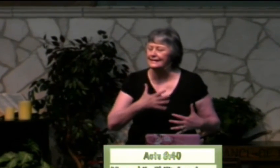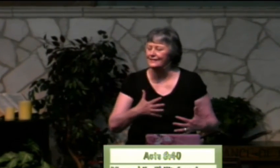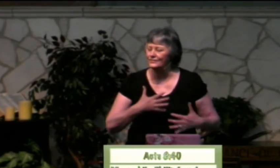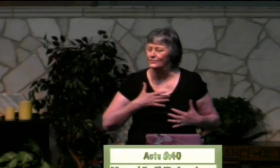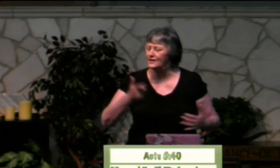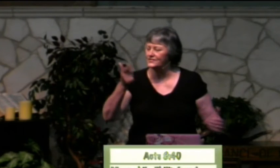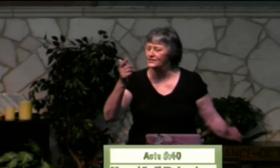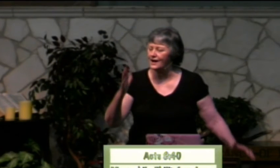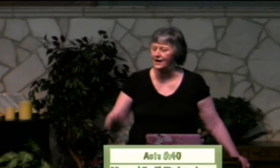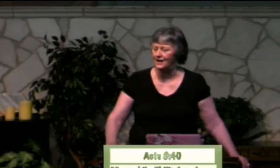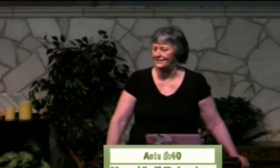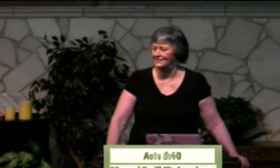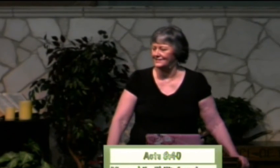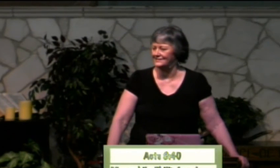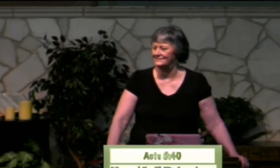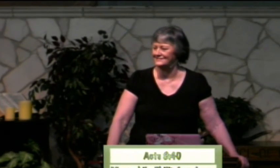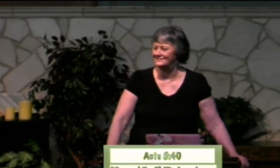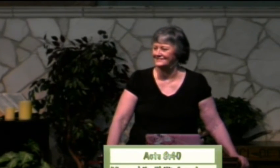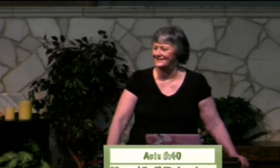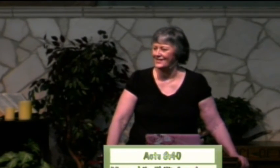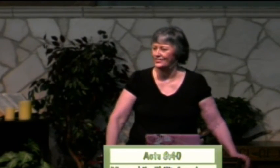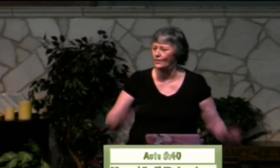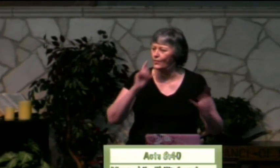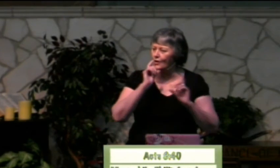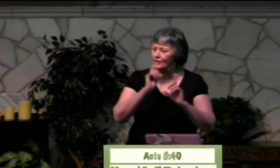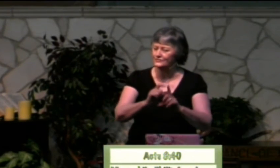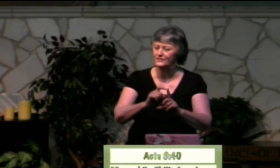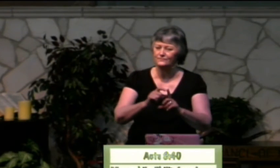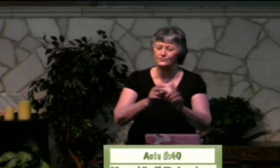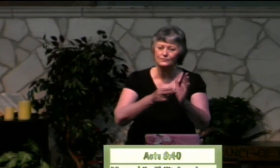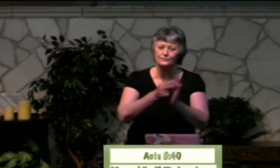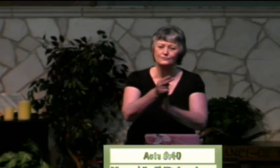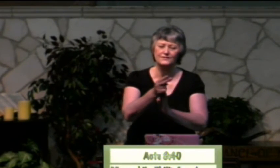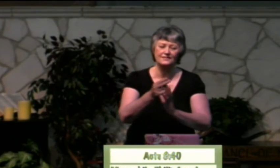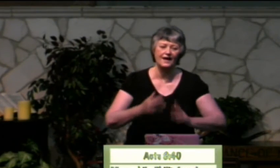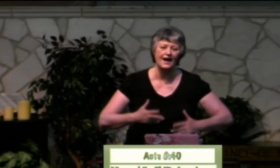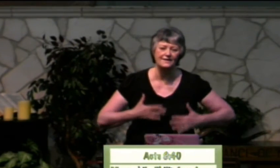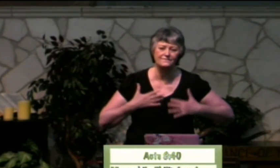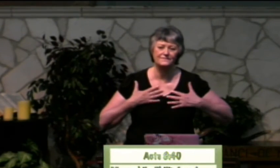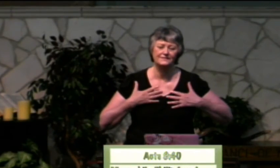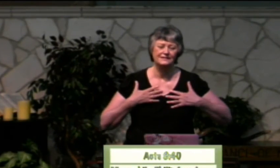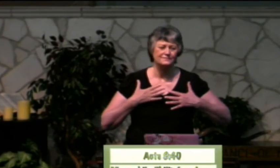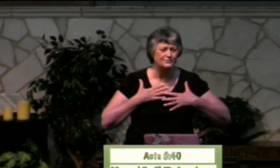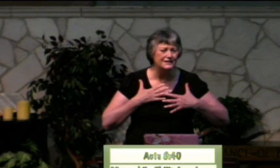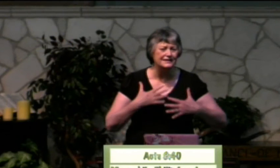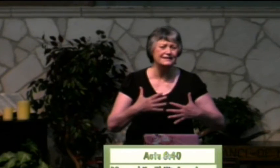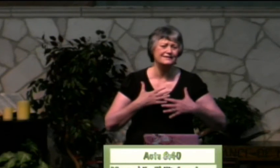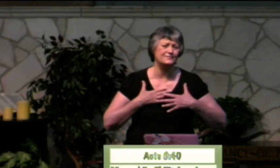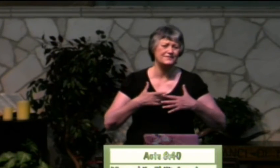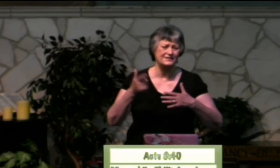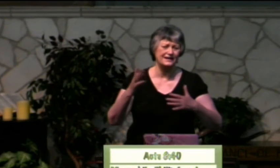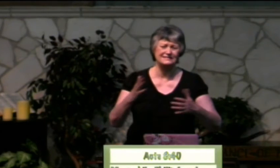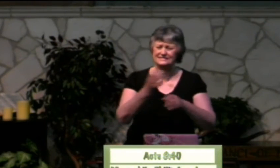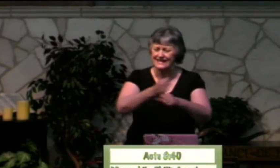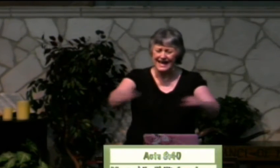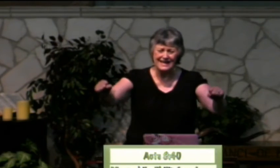Breathe with God the words of truth and life. Breathe with God. Save